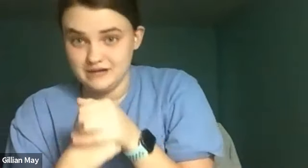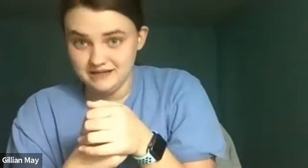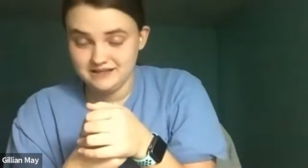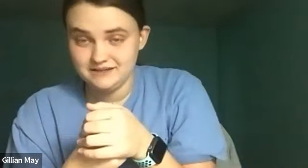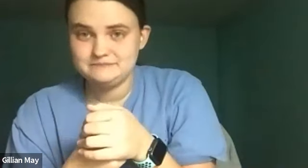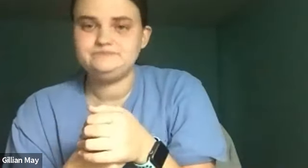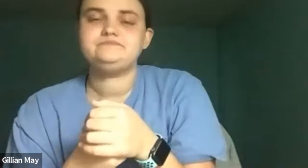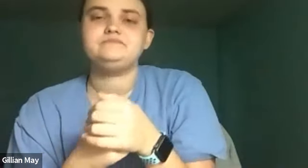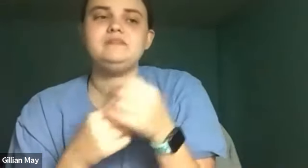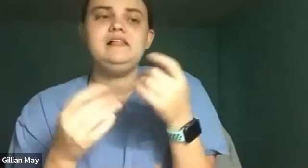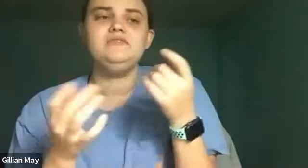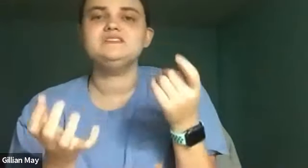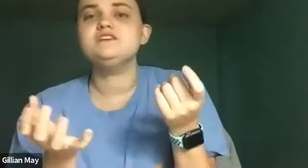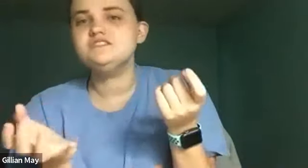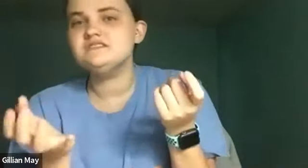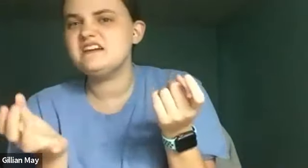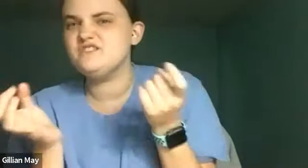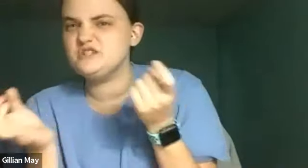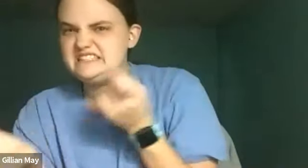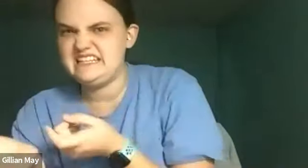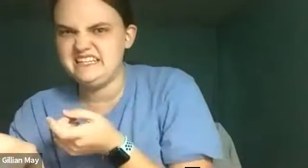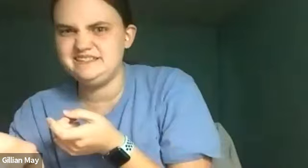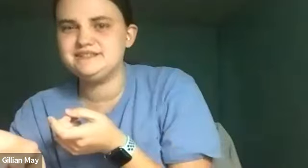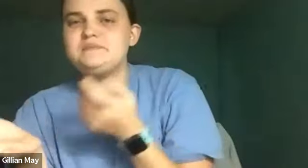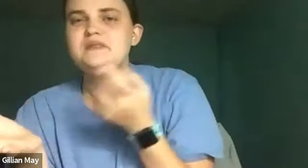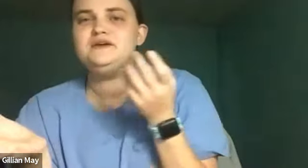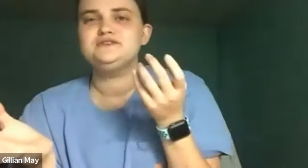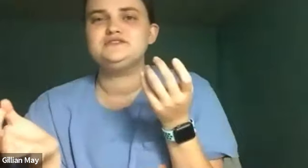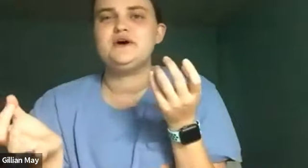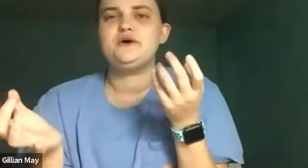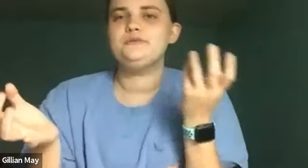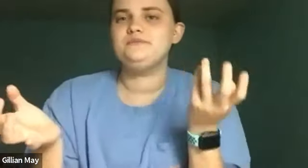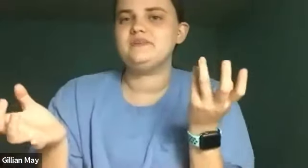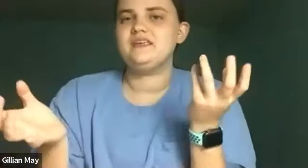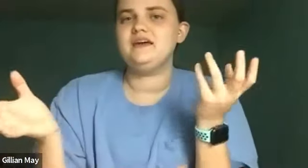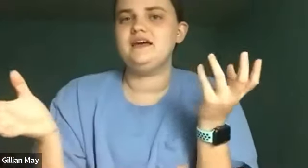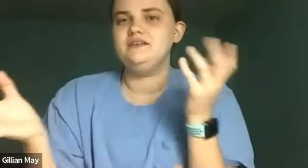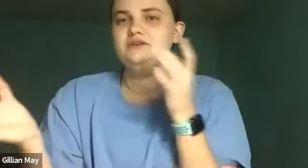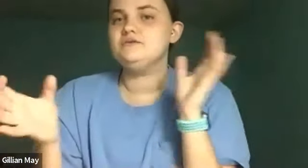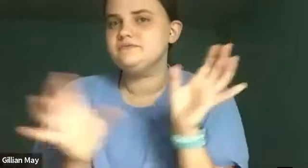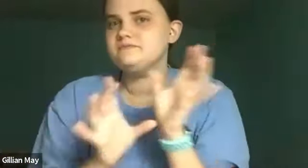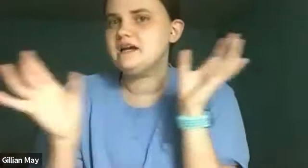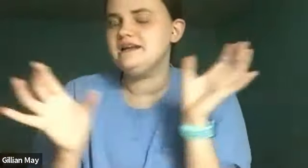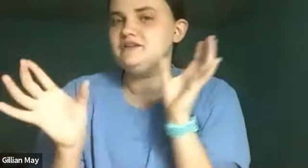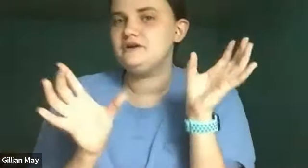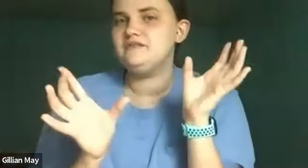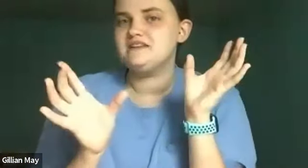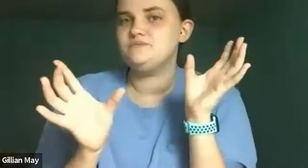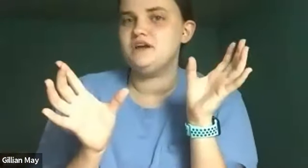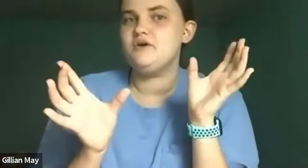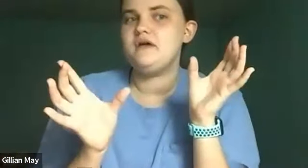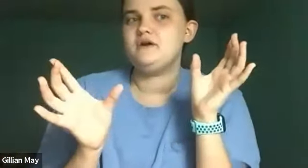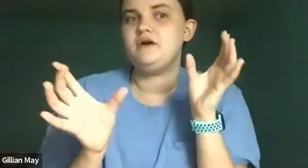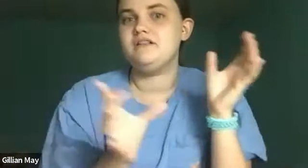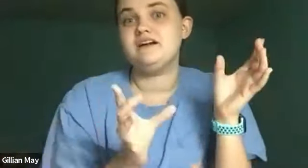trick. And this is also the sign for tease. So you'll kind of learn as we go that there are a lot of